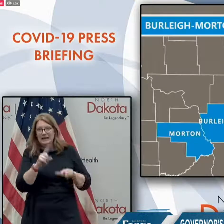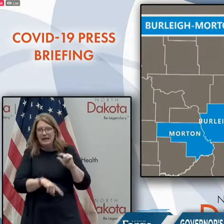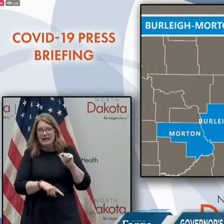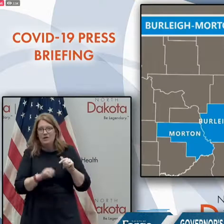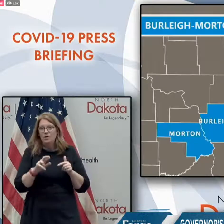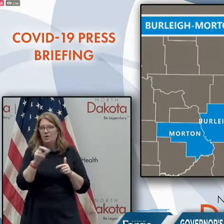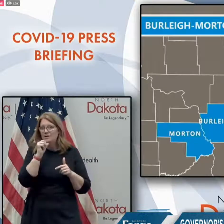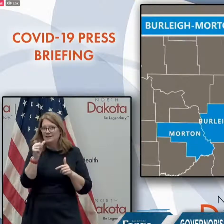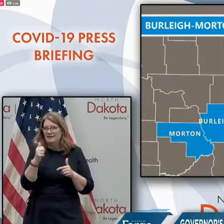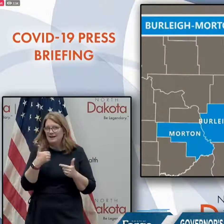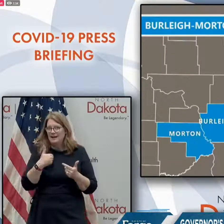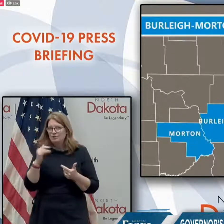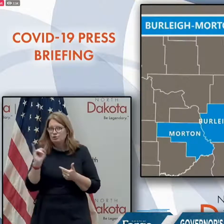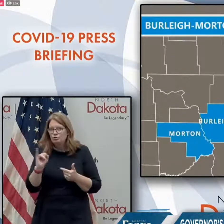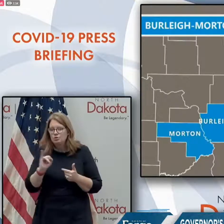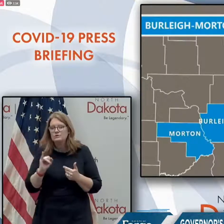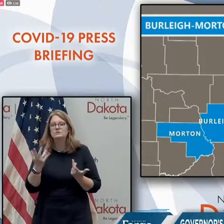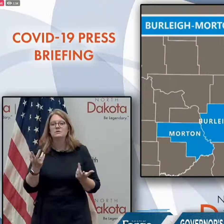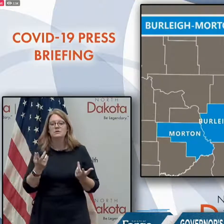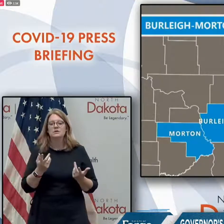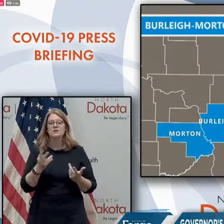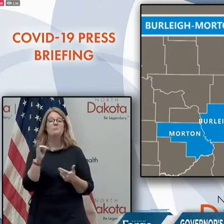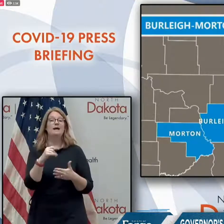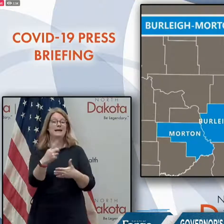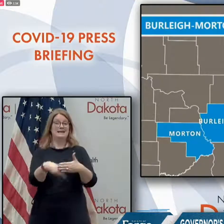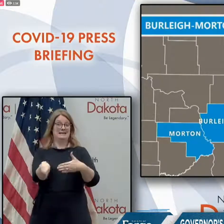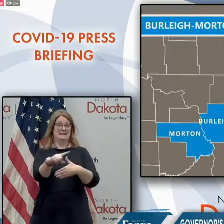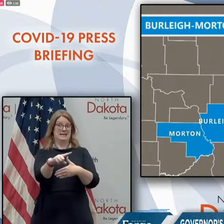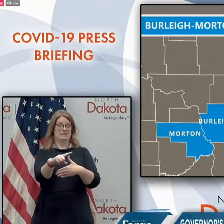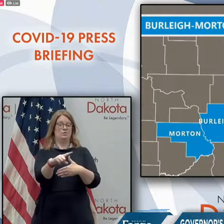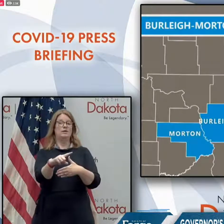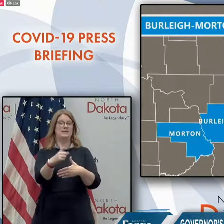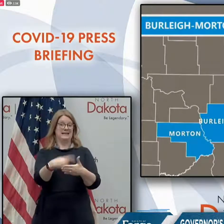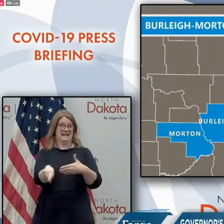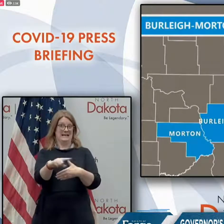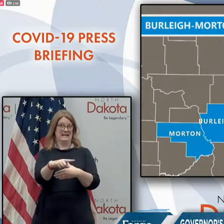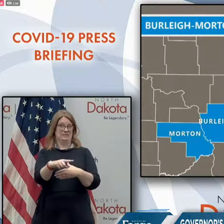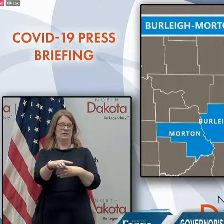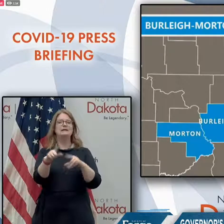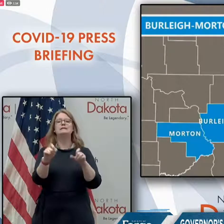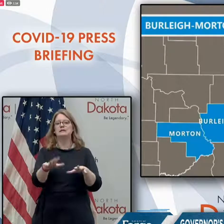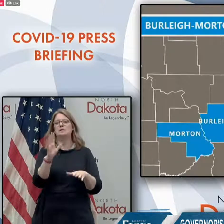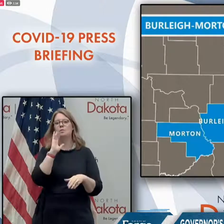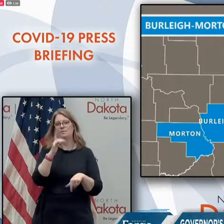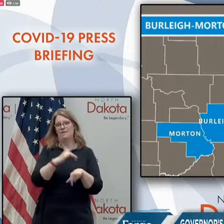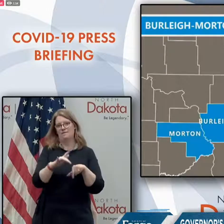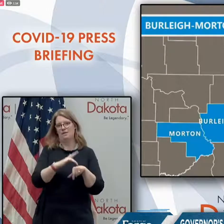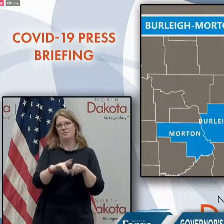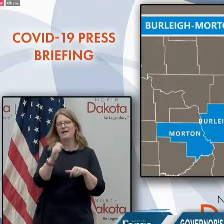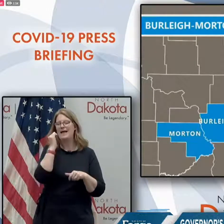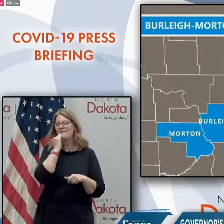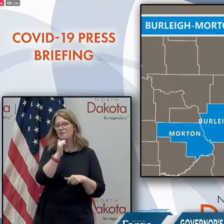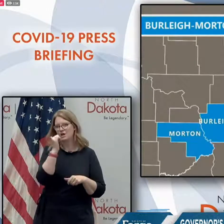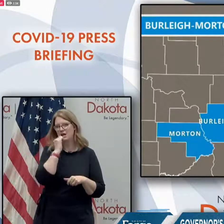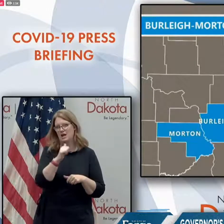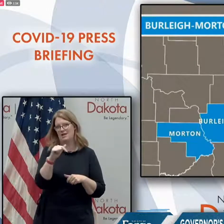insurance. But our goal by next week is to have testing available every day of the week in the Bismarck-Mandan metro